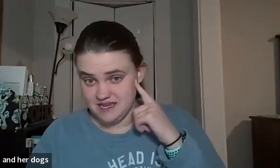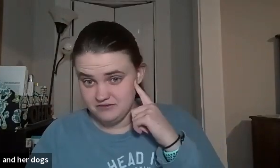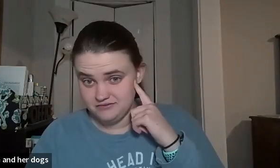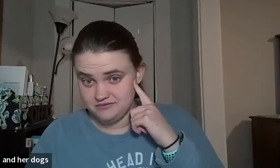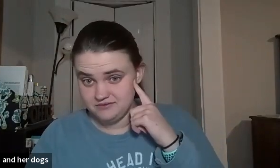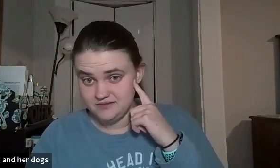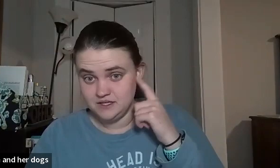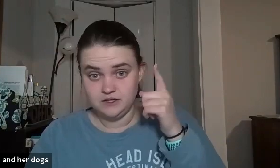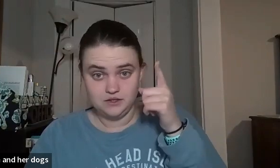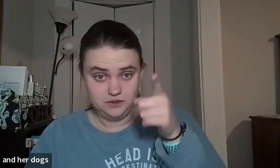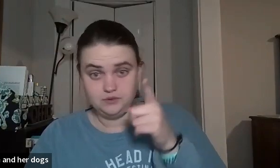deaf,